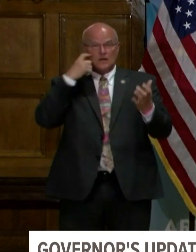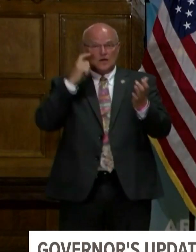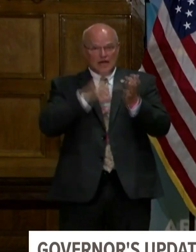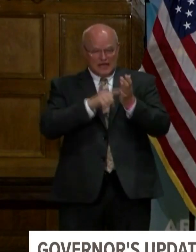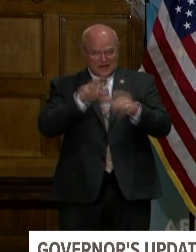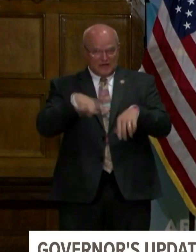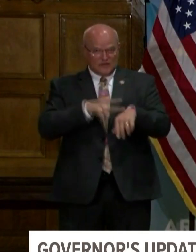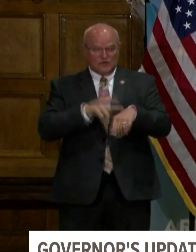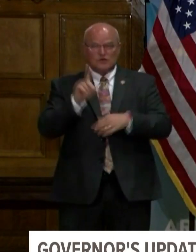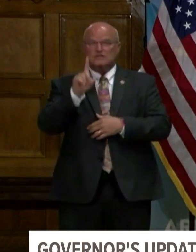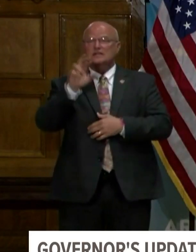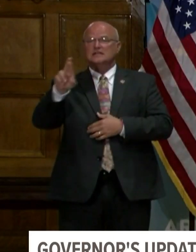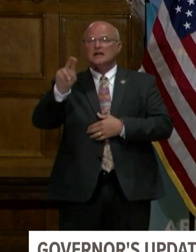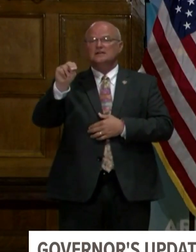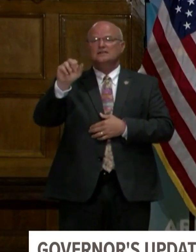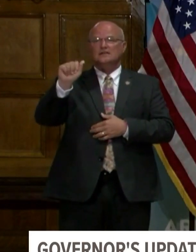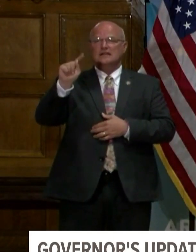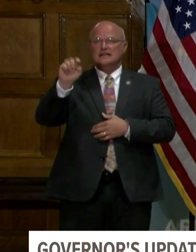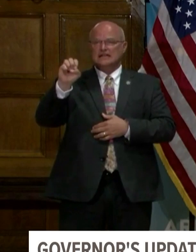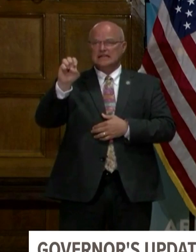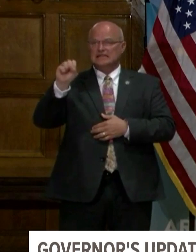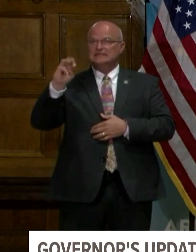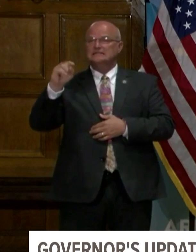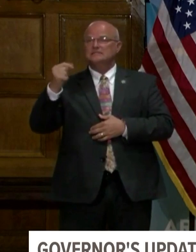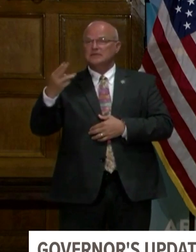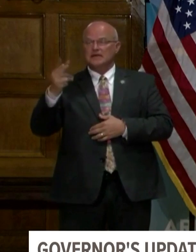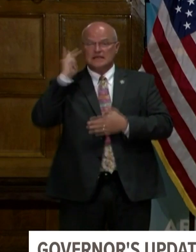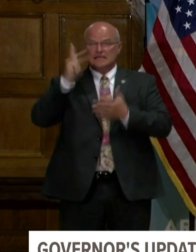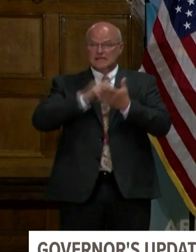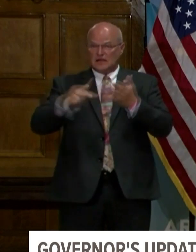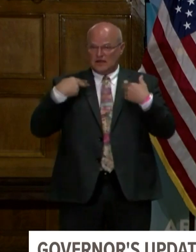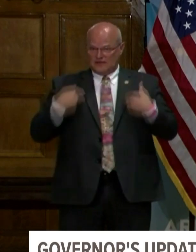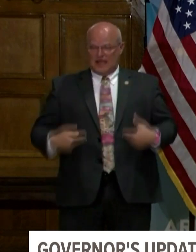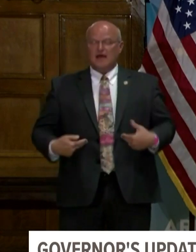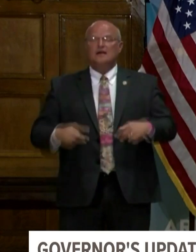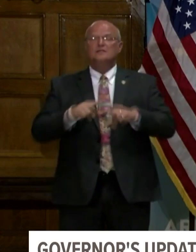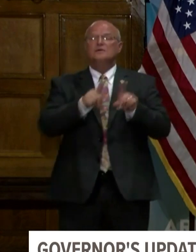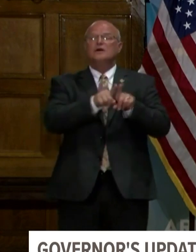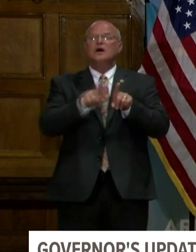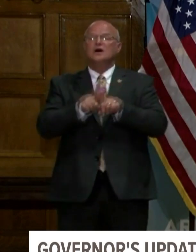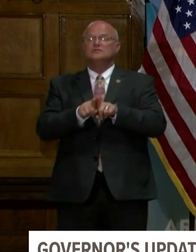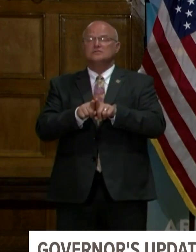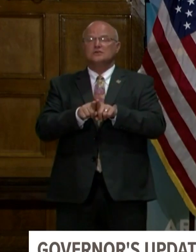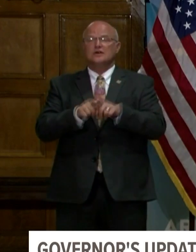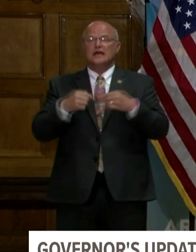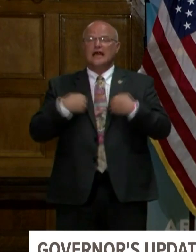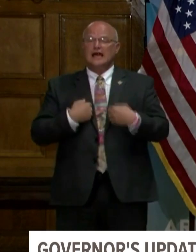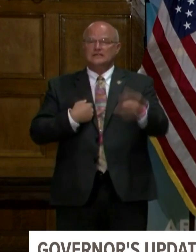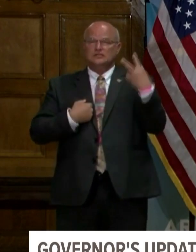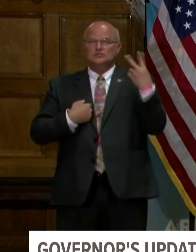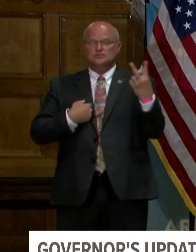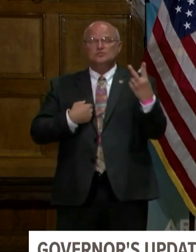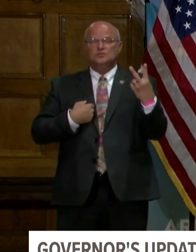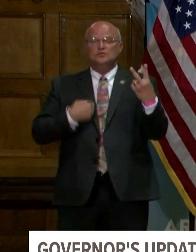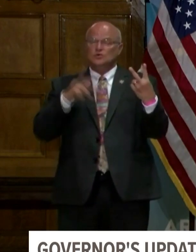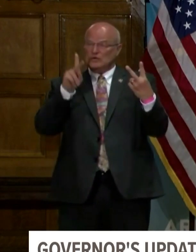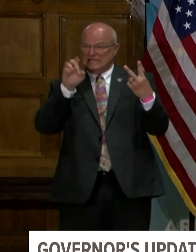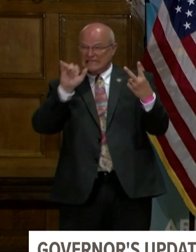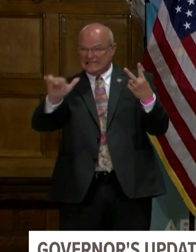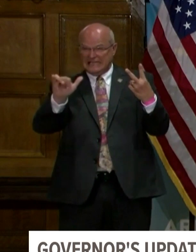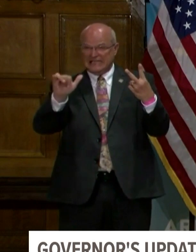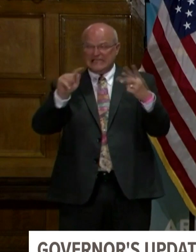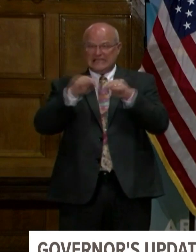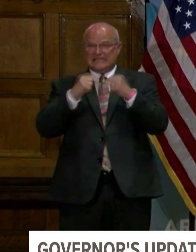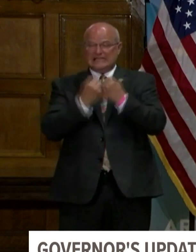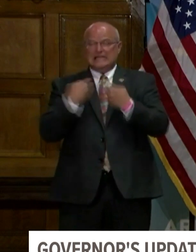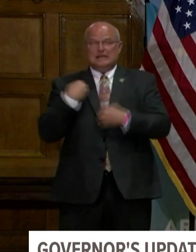of course, Dr. Nate Smith, Secretary of Health, but also he has two of his key